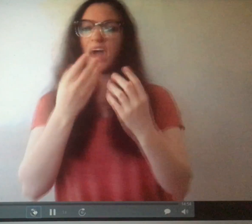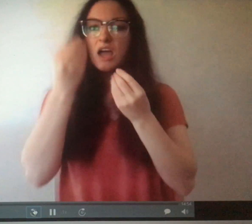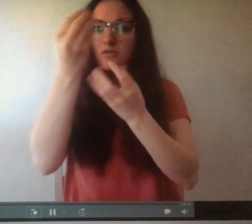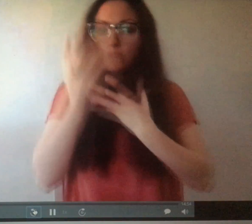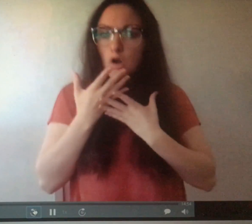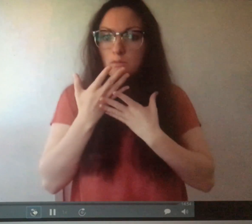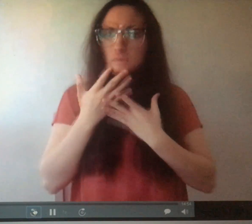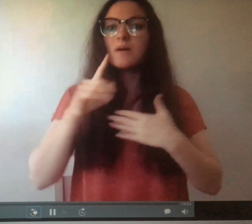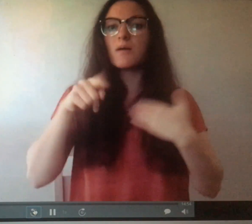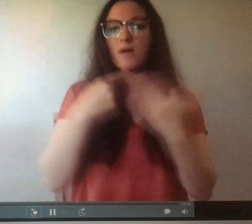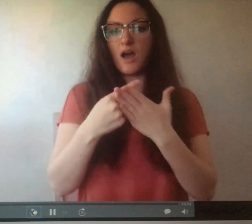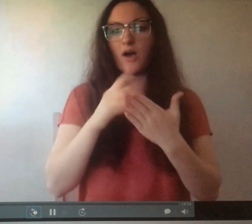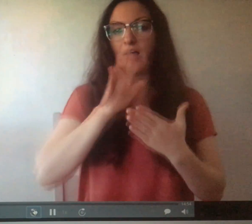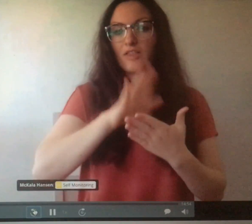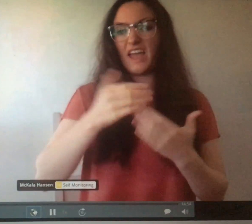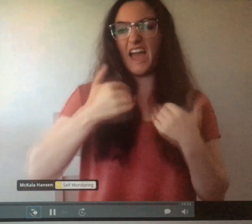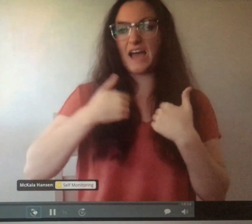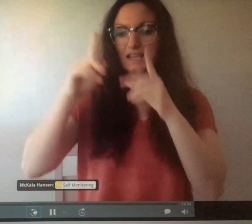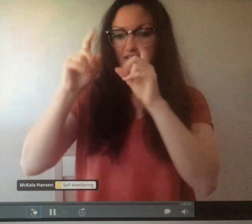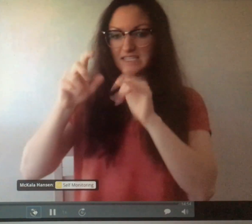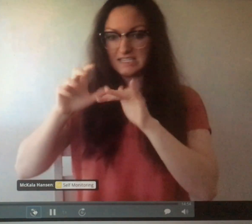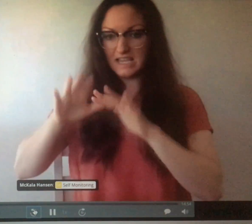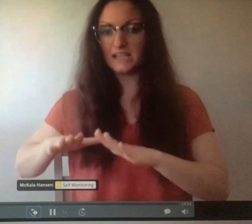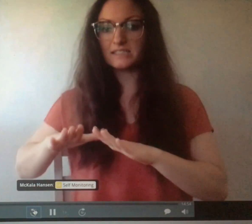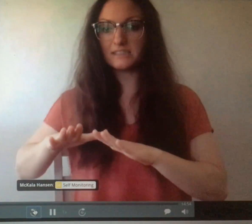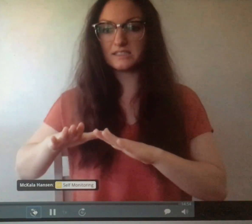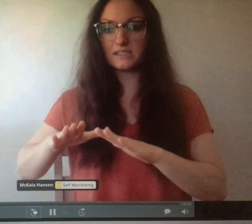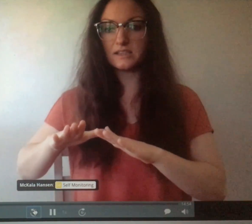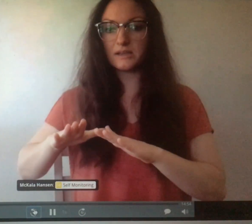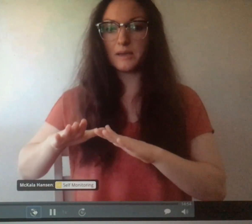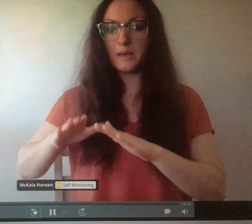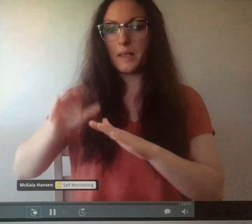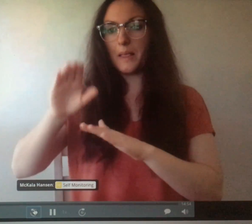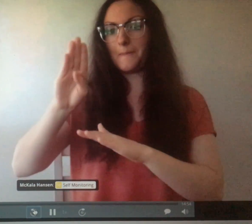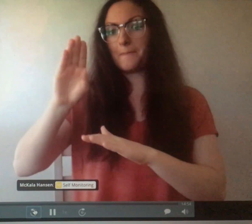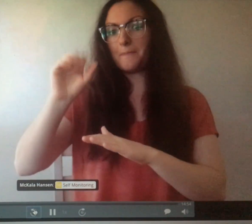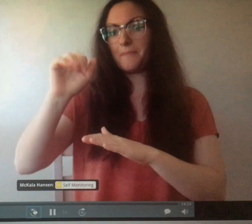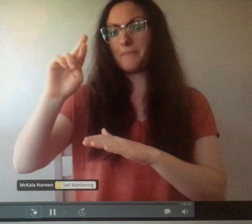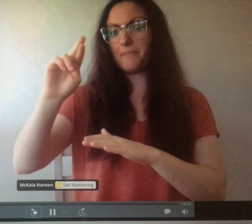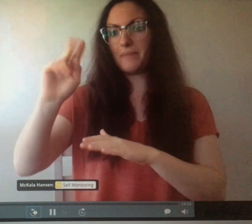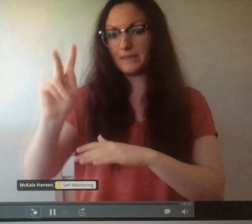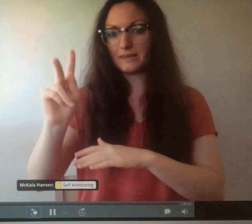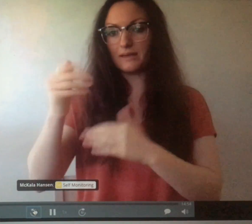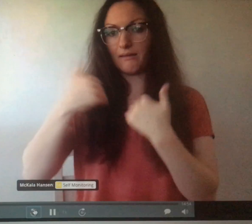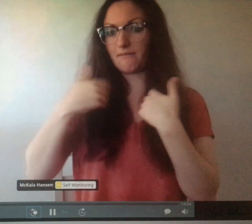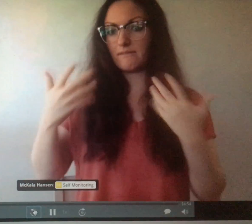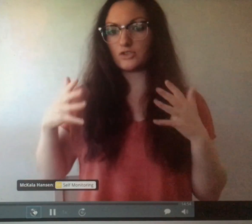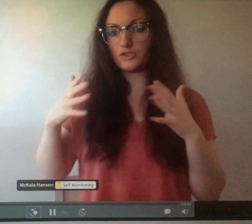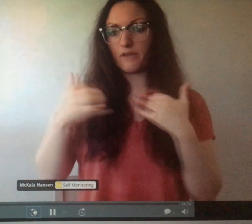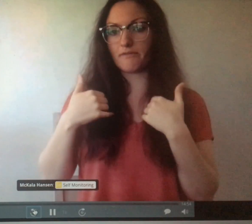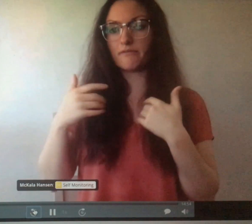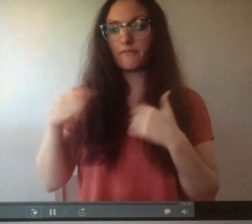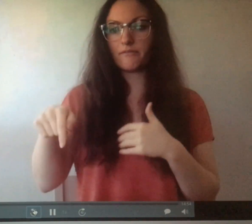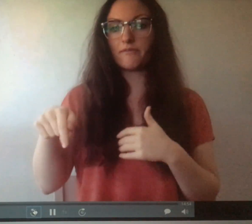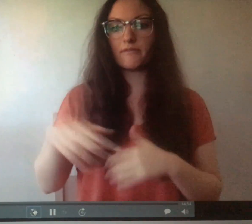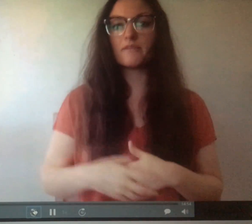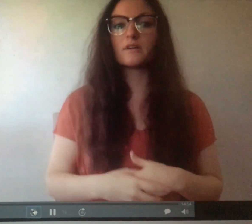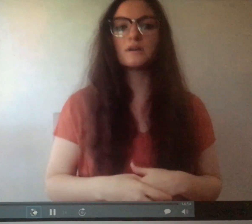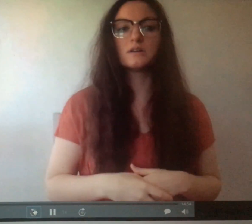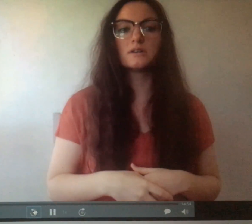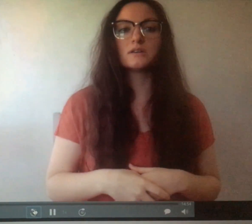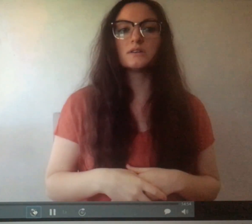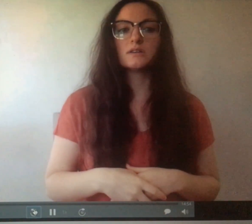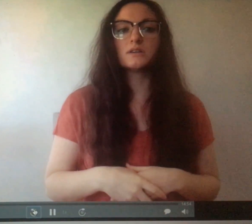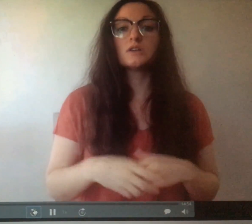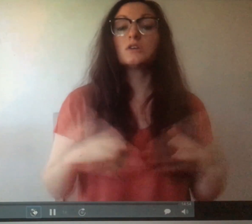This is, as some of you out there know, because some of you out there are also in possession of this, is the complete test